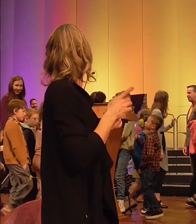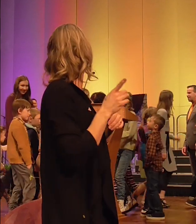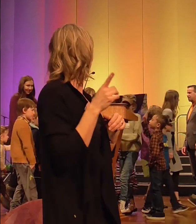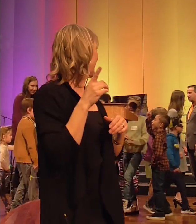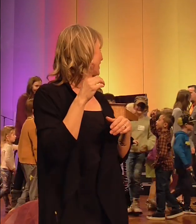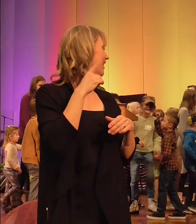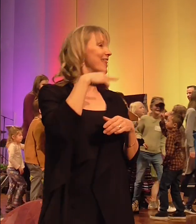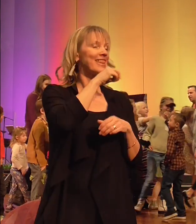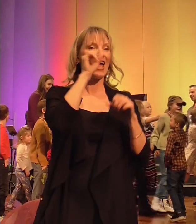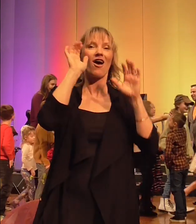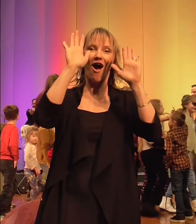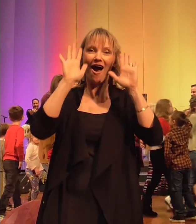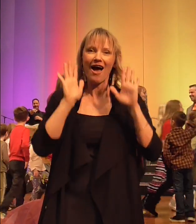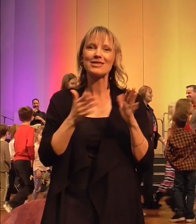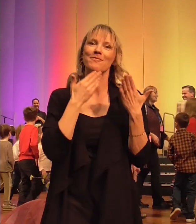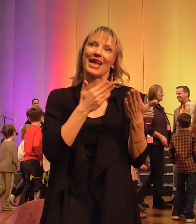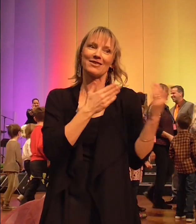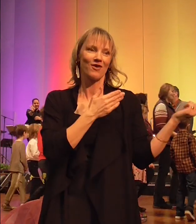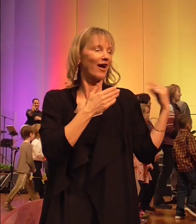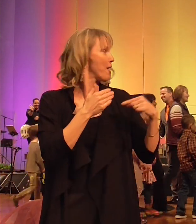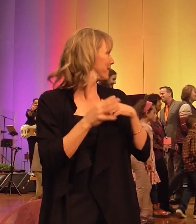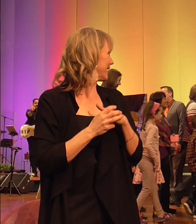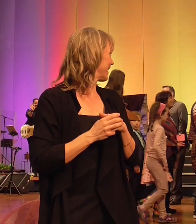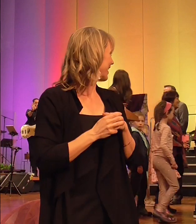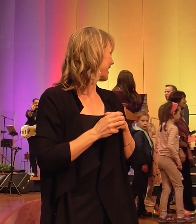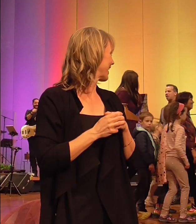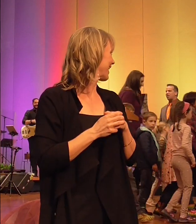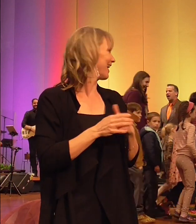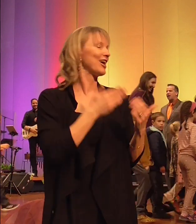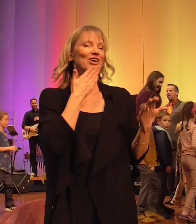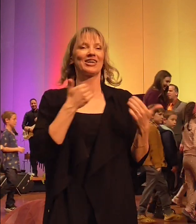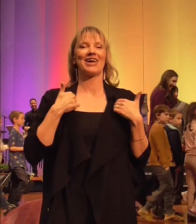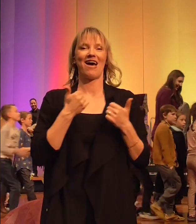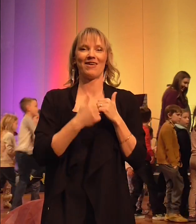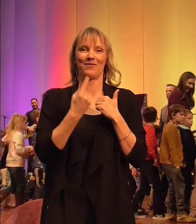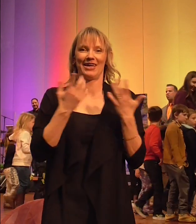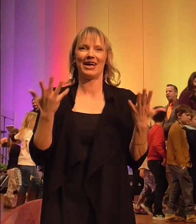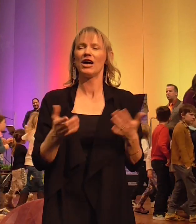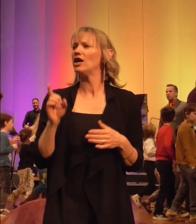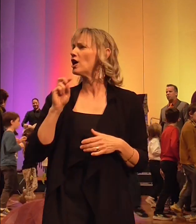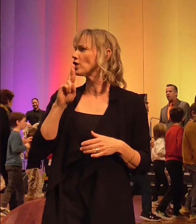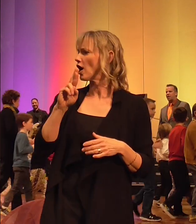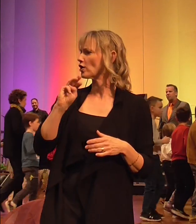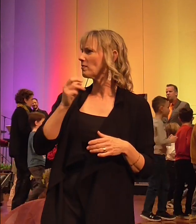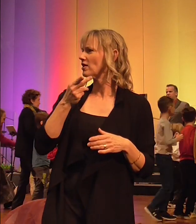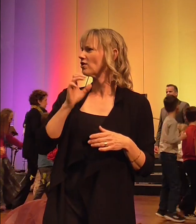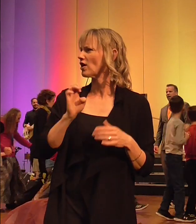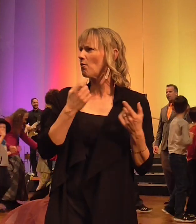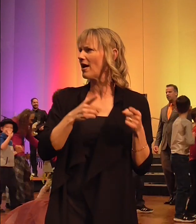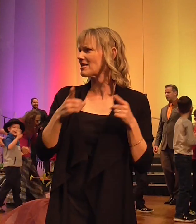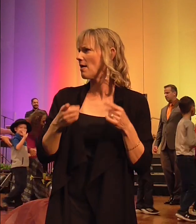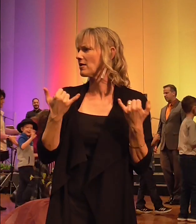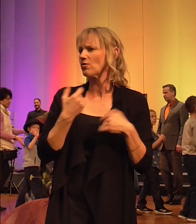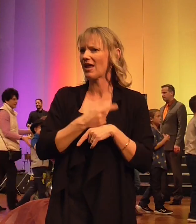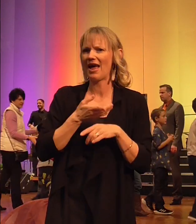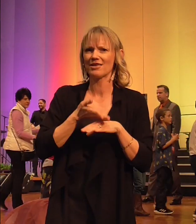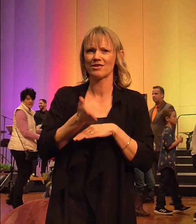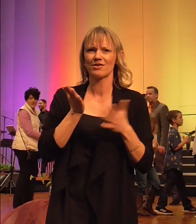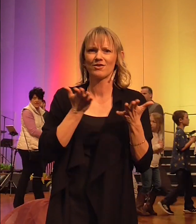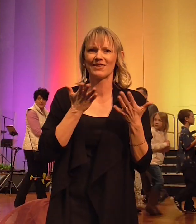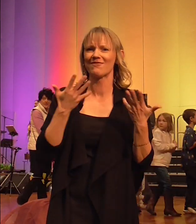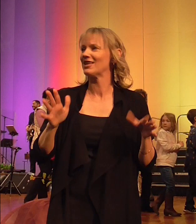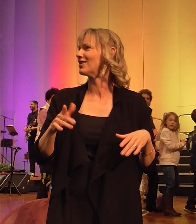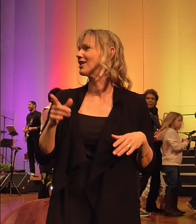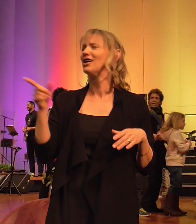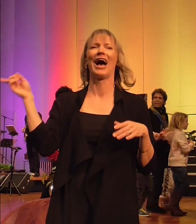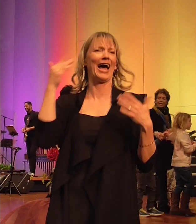Hi. Thanks for coming out here. So good to have everyone here. Hey, Dr. Michelle, remind us what's going on after service today. I didn't know where you were. You were